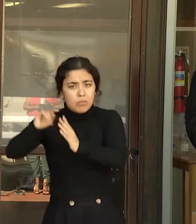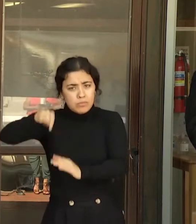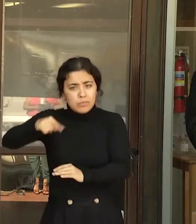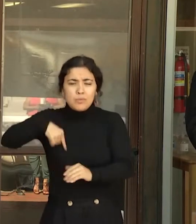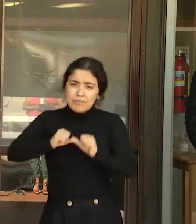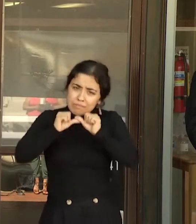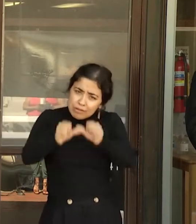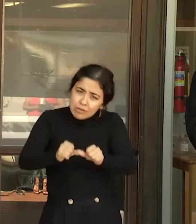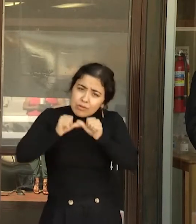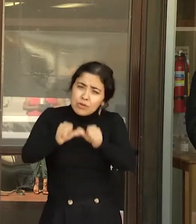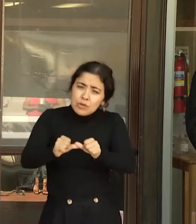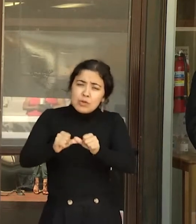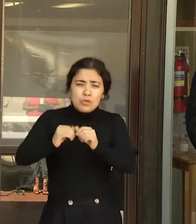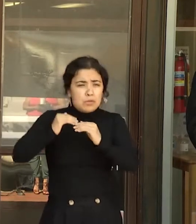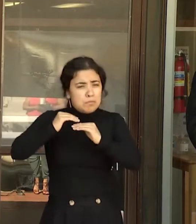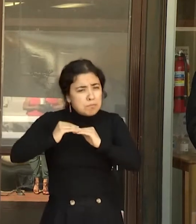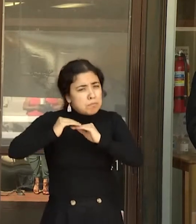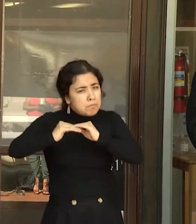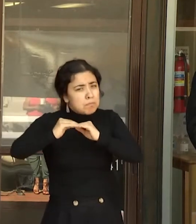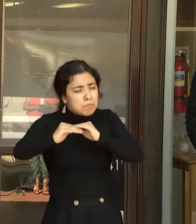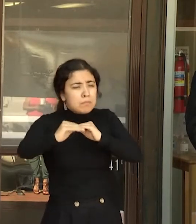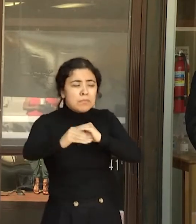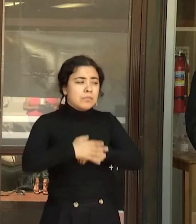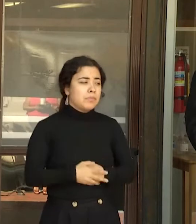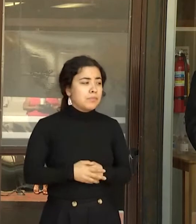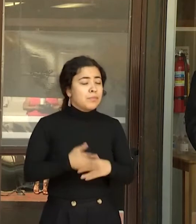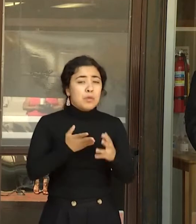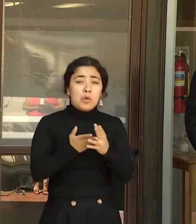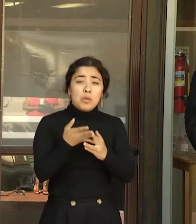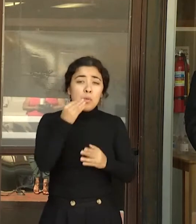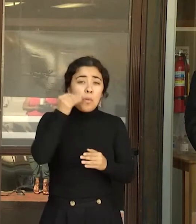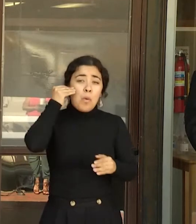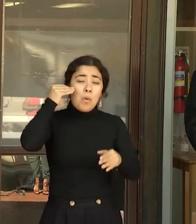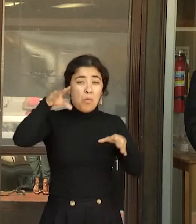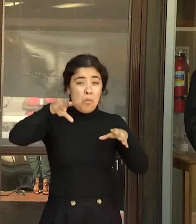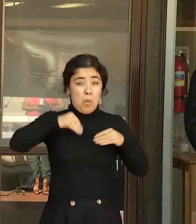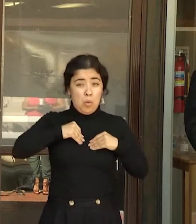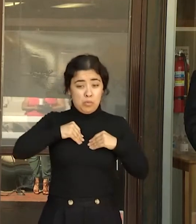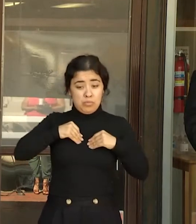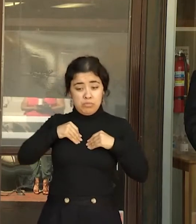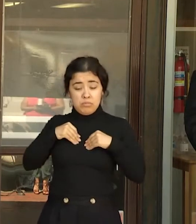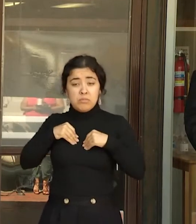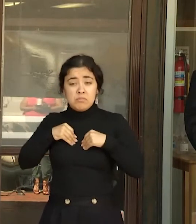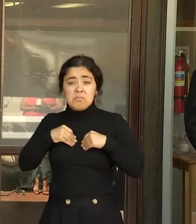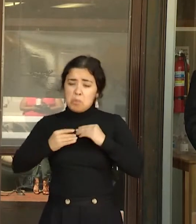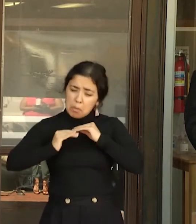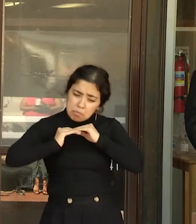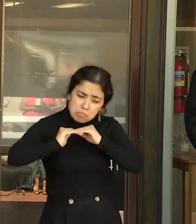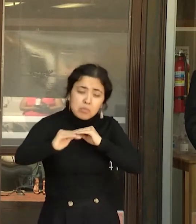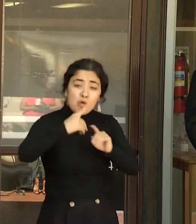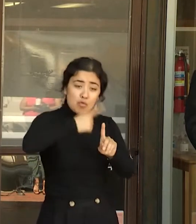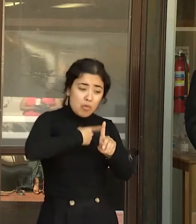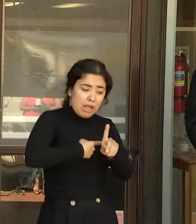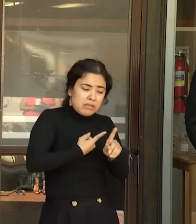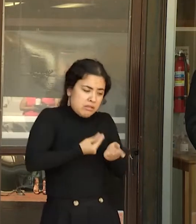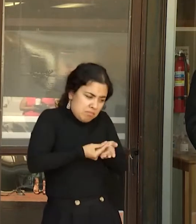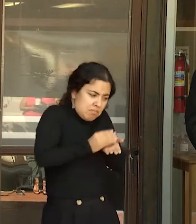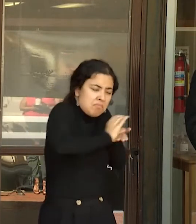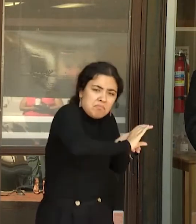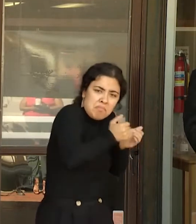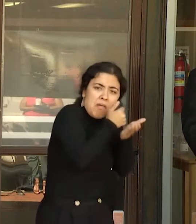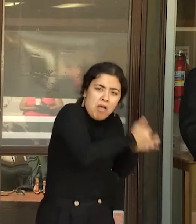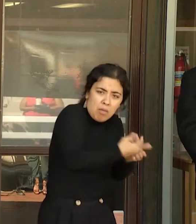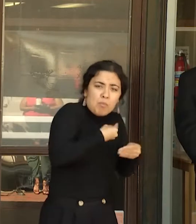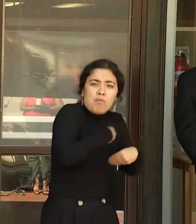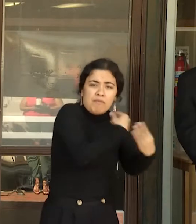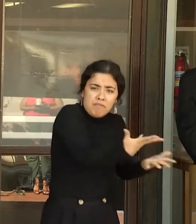that forward. We do that through stabilizing home ownership. We do that through stabilizing rental. And now with the help of Cook County, we'll